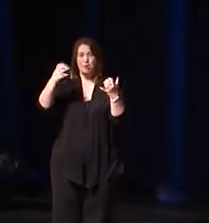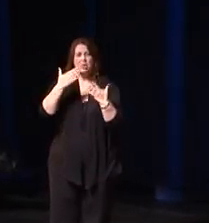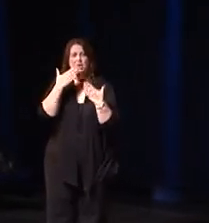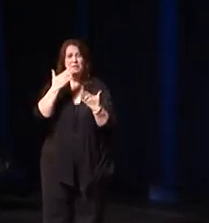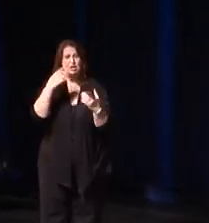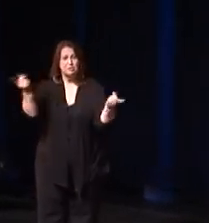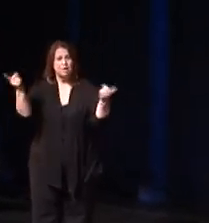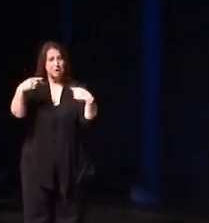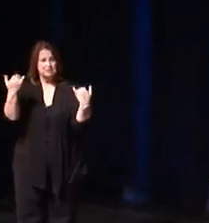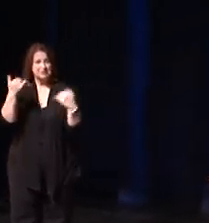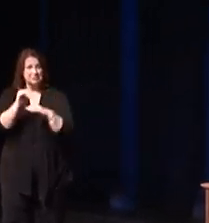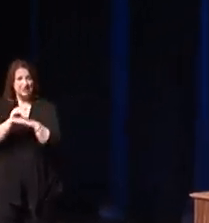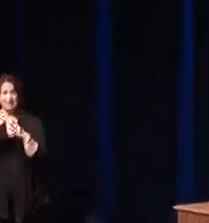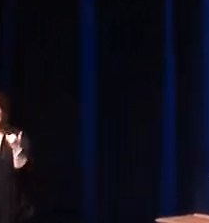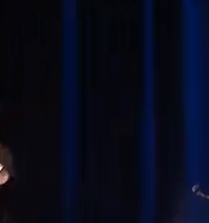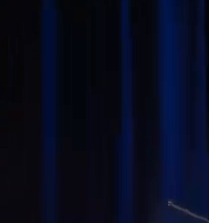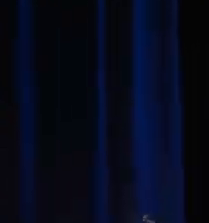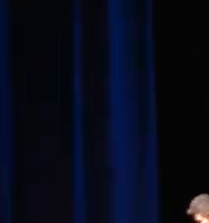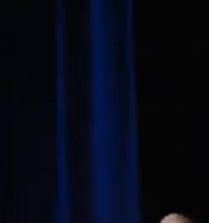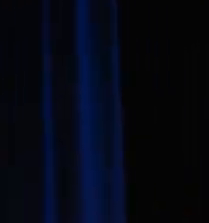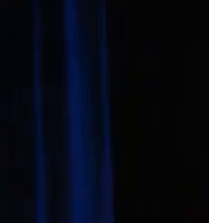for coming, and then we'll do some questions.